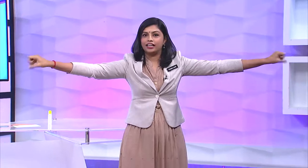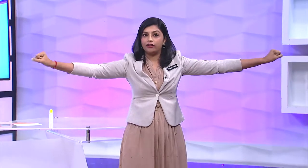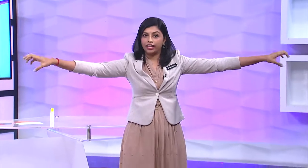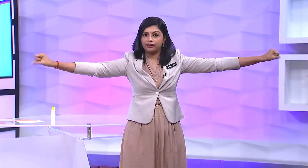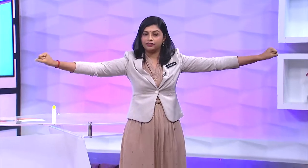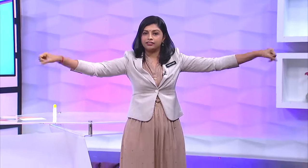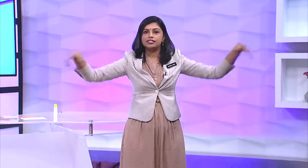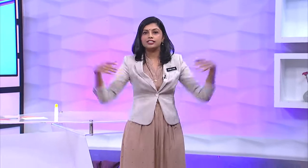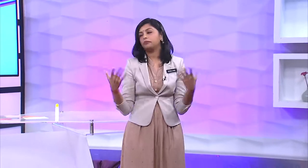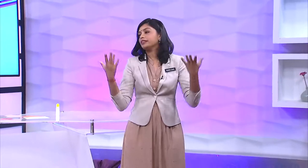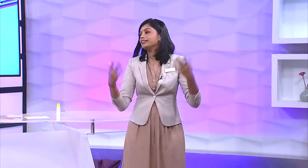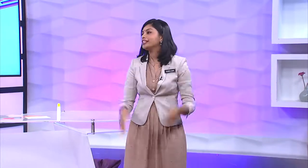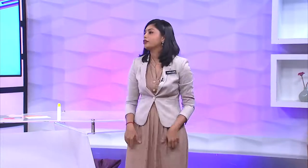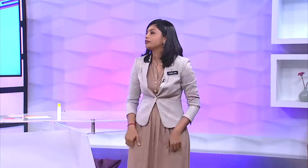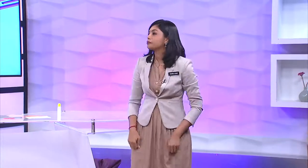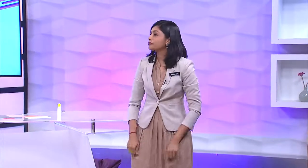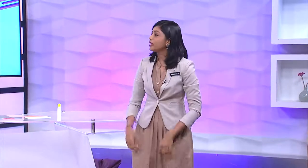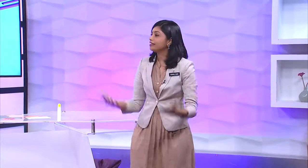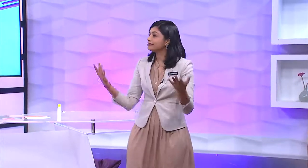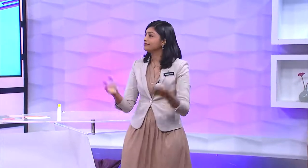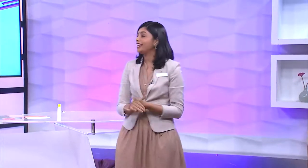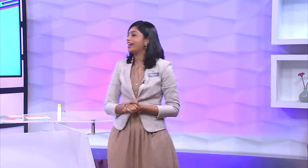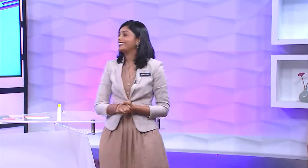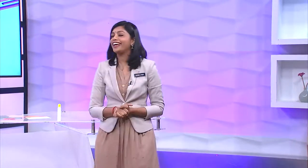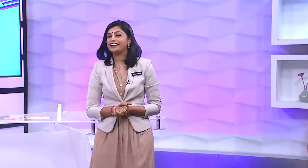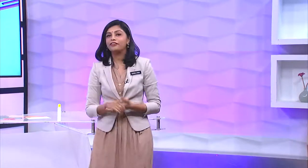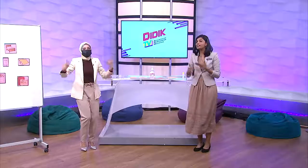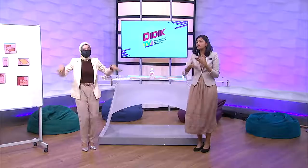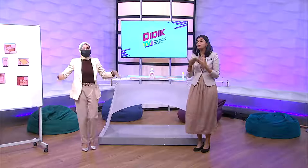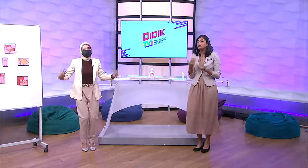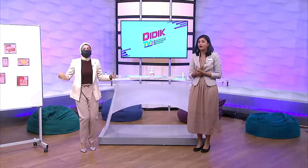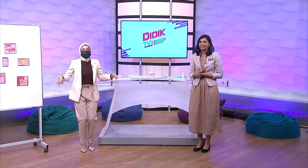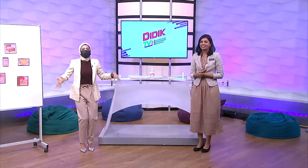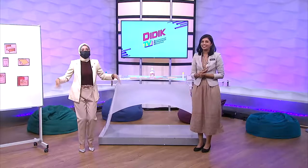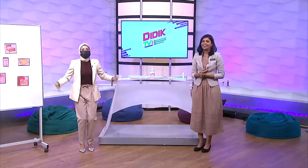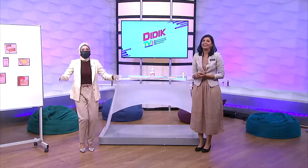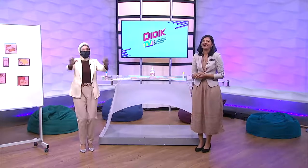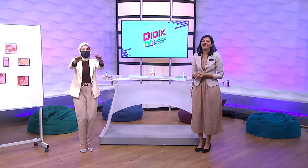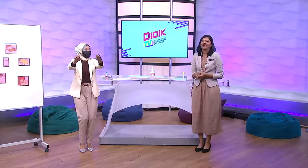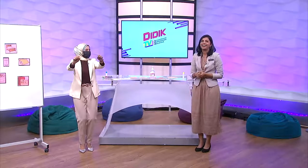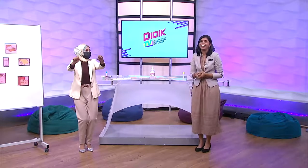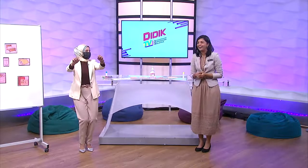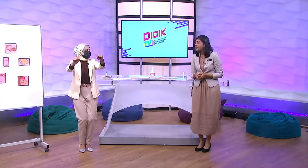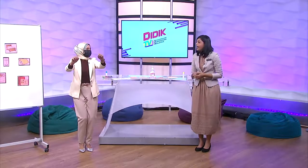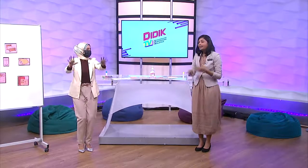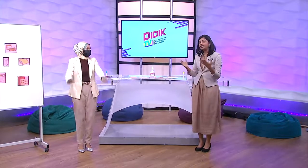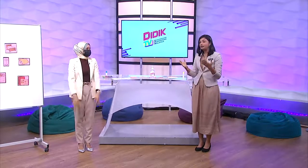Okay. Simple. That's all. Oh, done. We are done. Yeah, done. I thought we have to do like this. Like this. Anything will